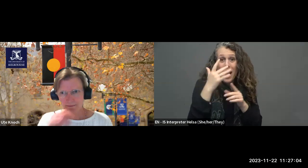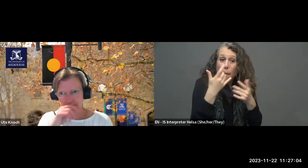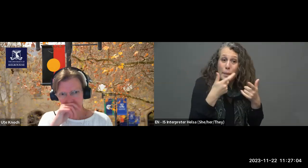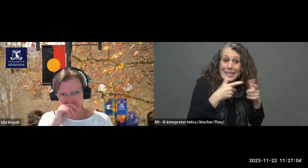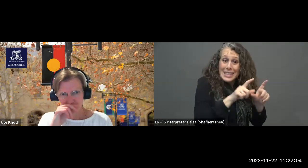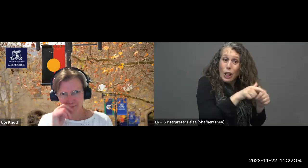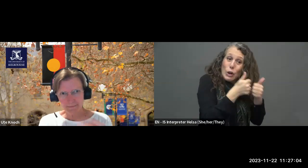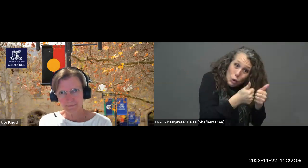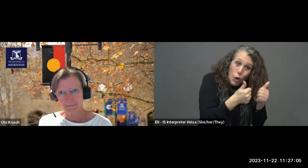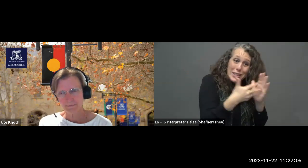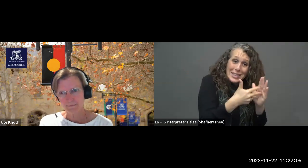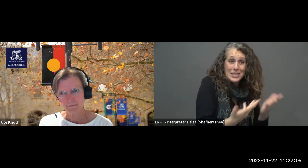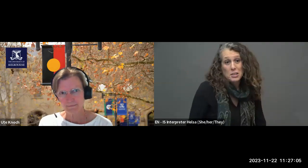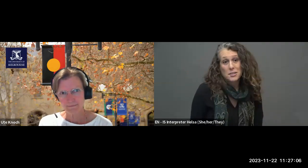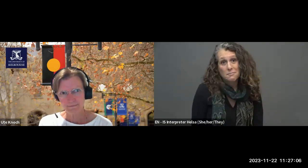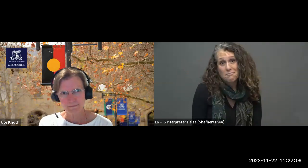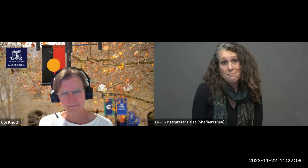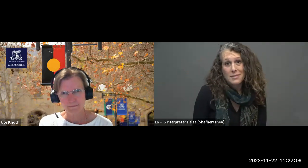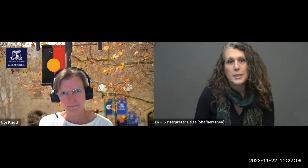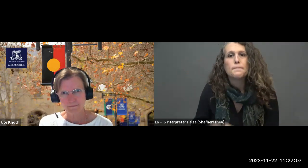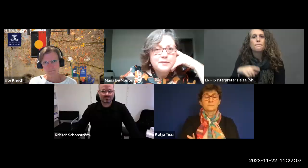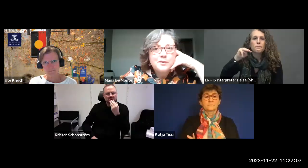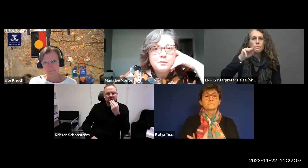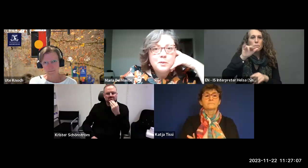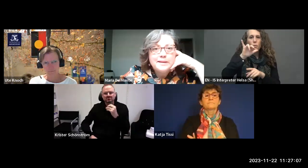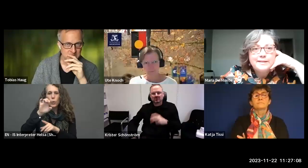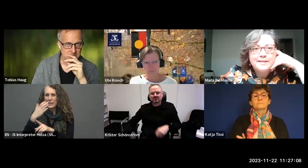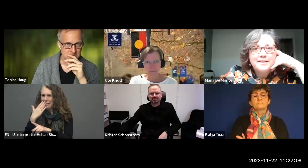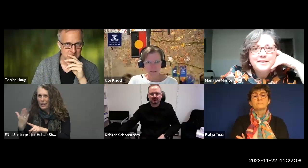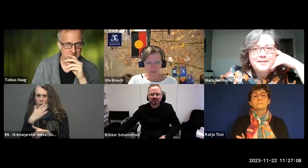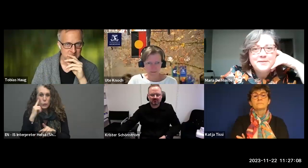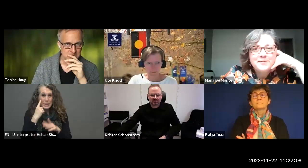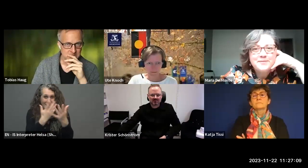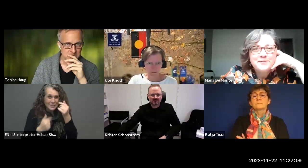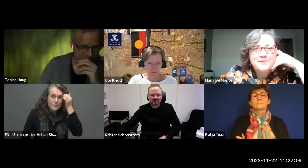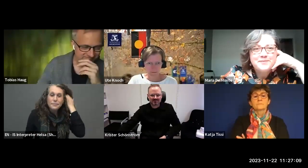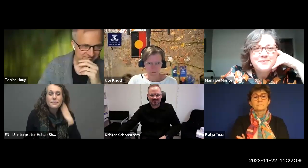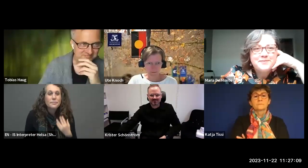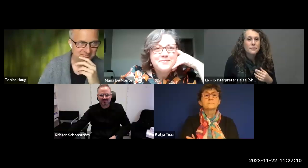Interesting comment. Thank you, Uta. Tobias, it's your moment.